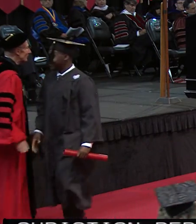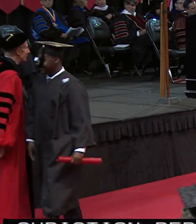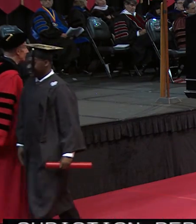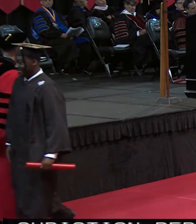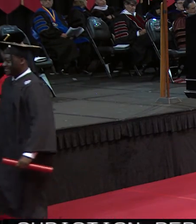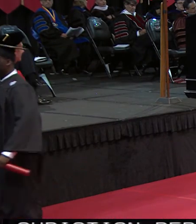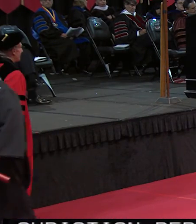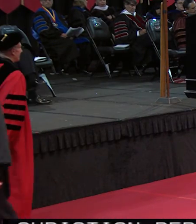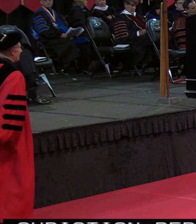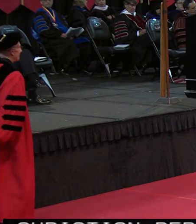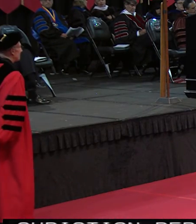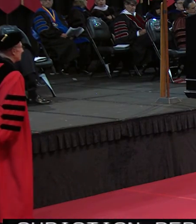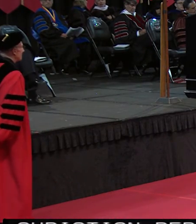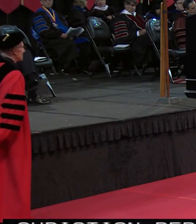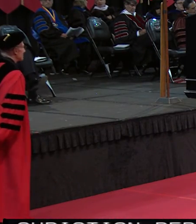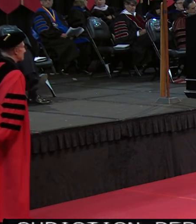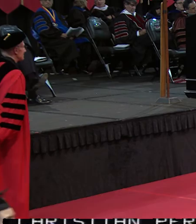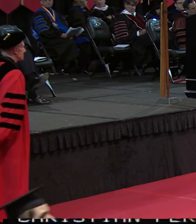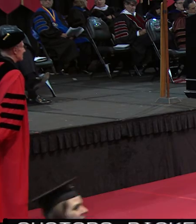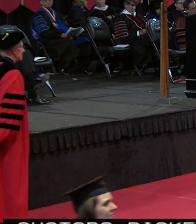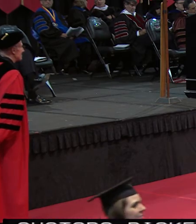Ashley Nicole Pinky.